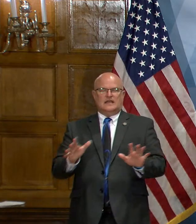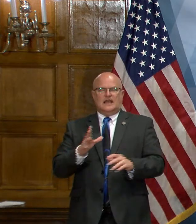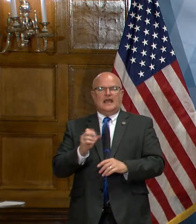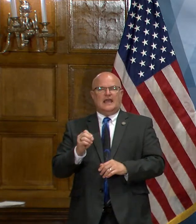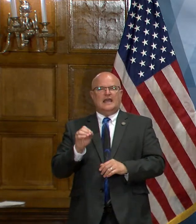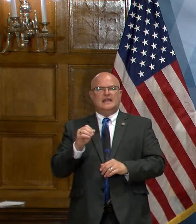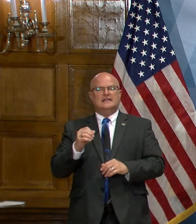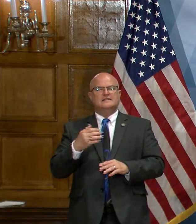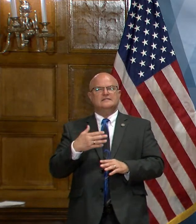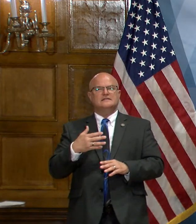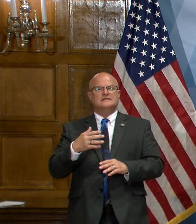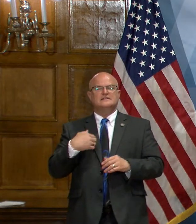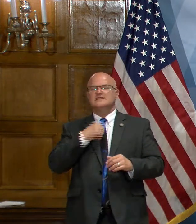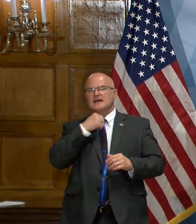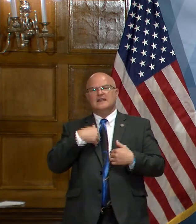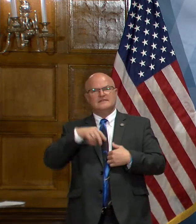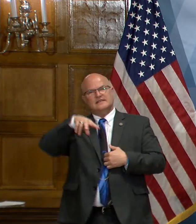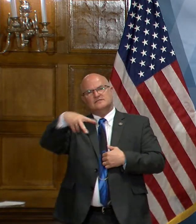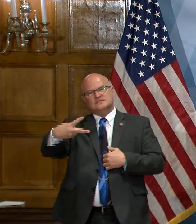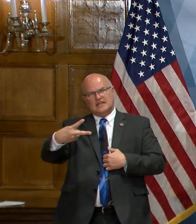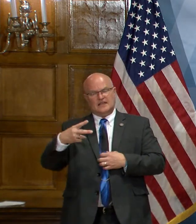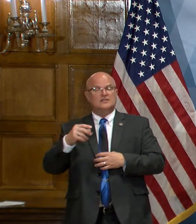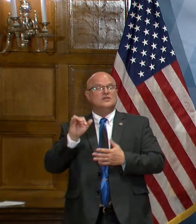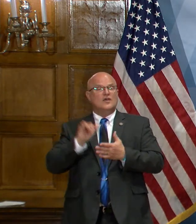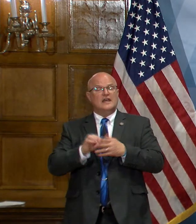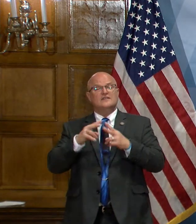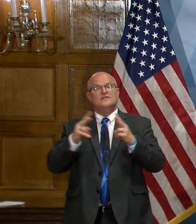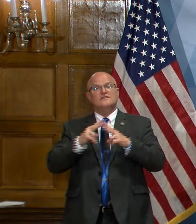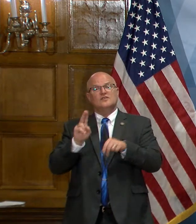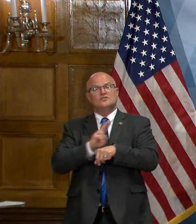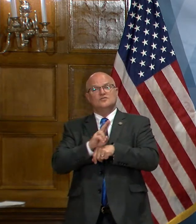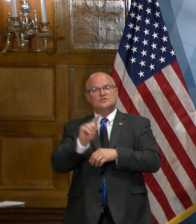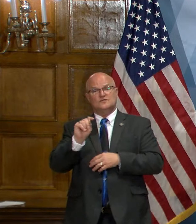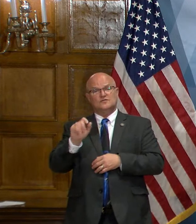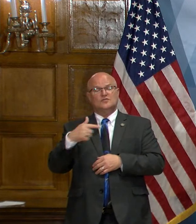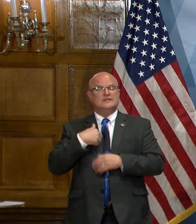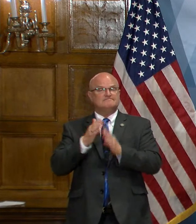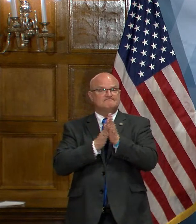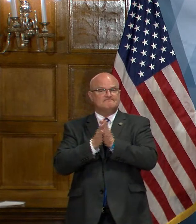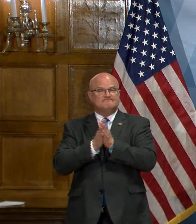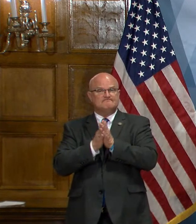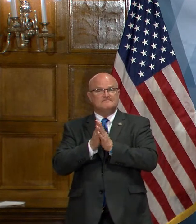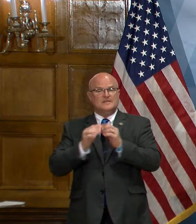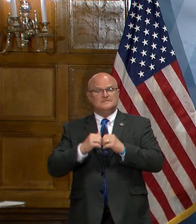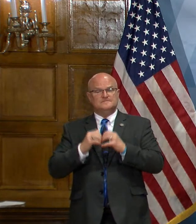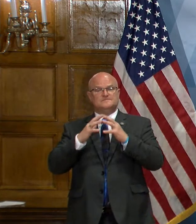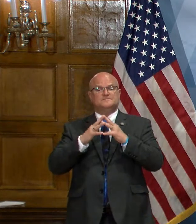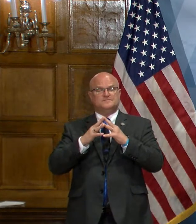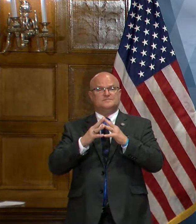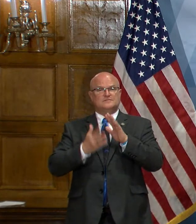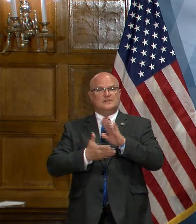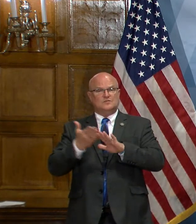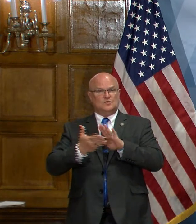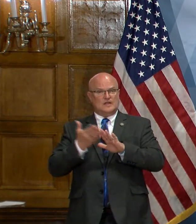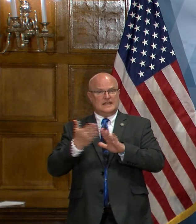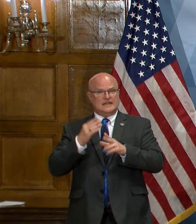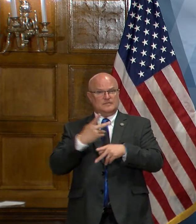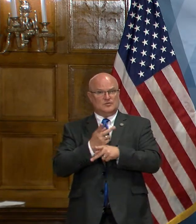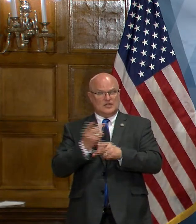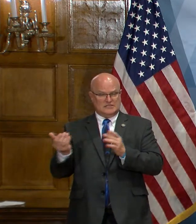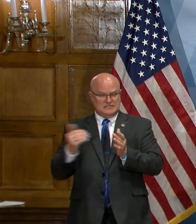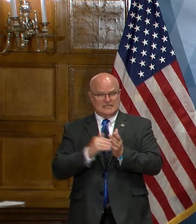and be done with it, and so that's a very, very useful tool. I'm anxious for it to get back in